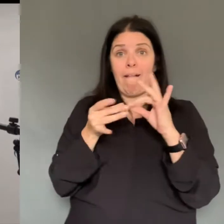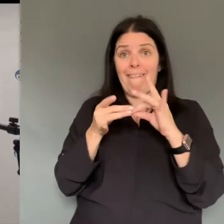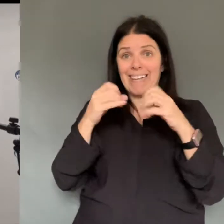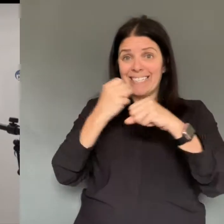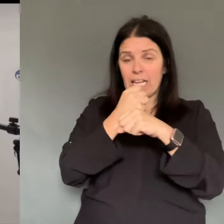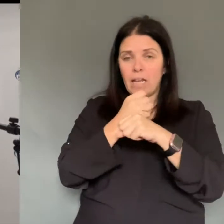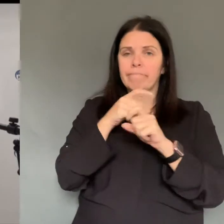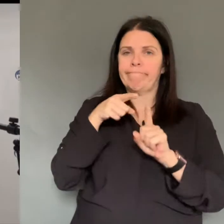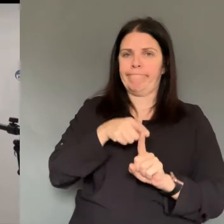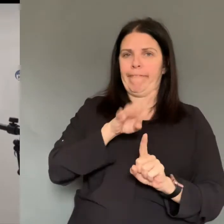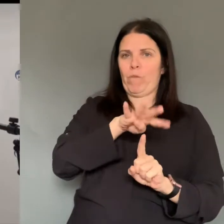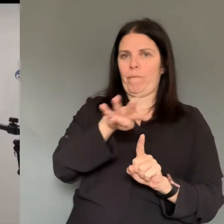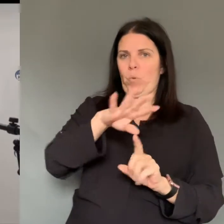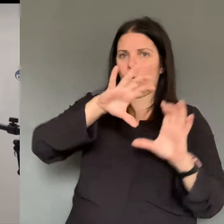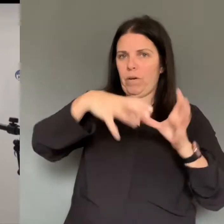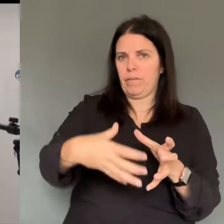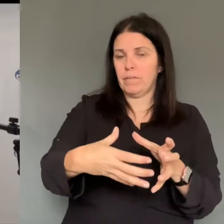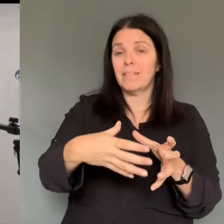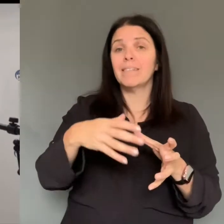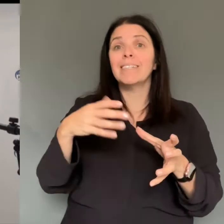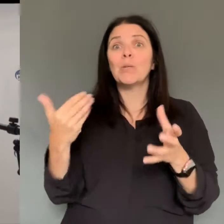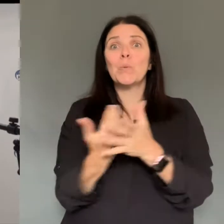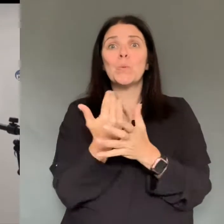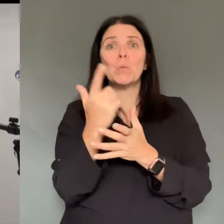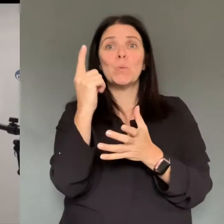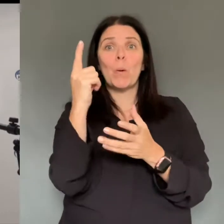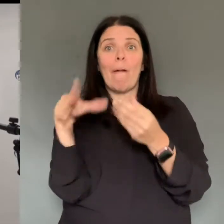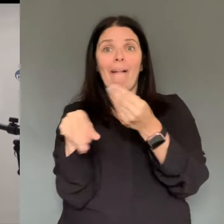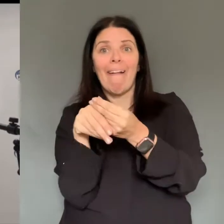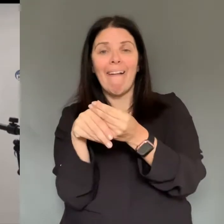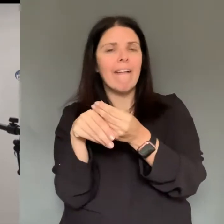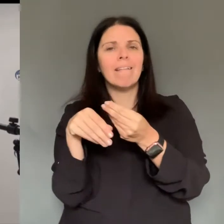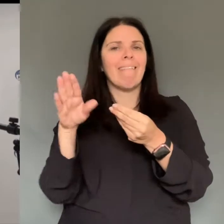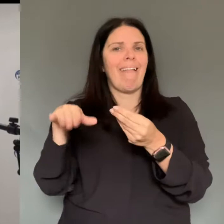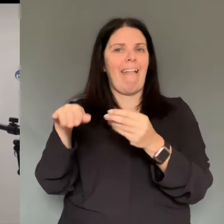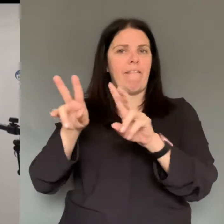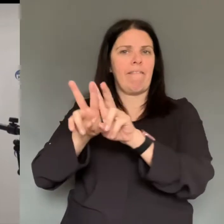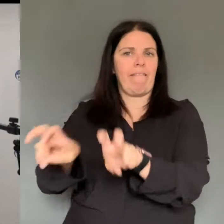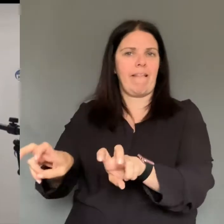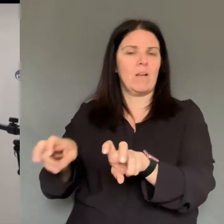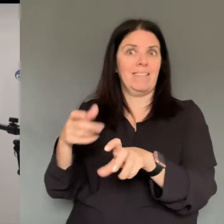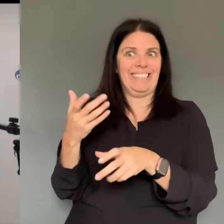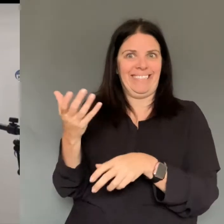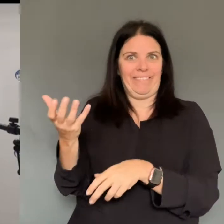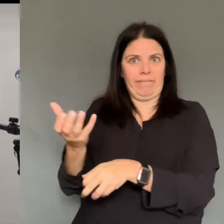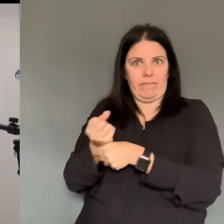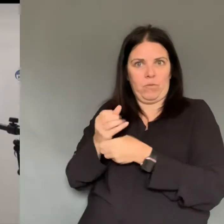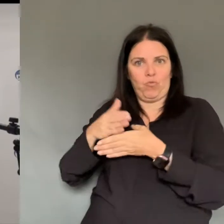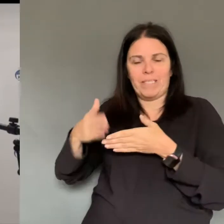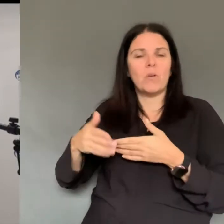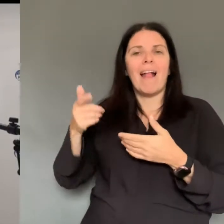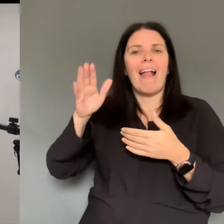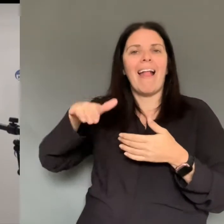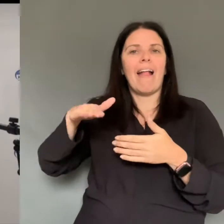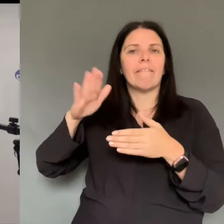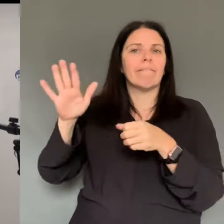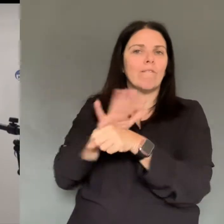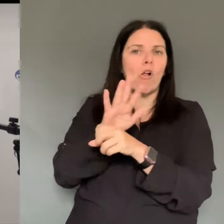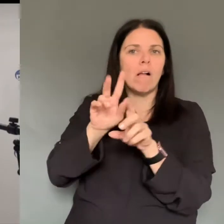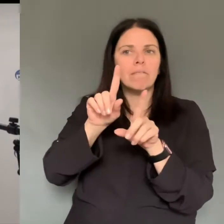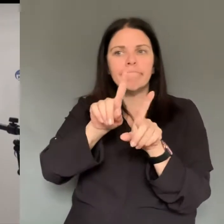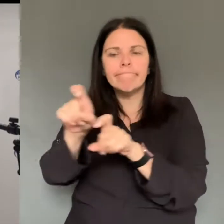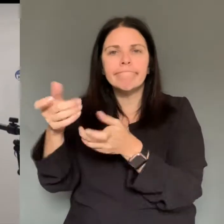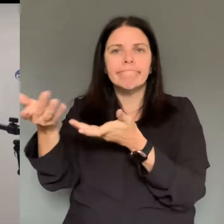the frontline healthcare workers in the U.S. and how it's getting out of hand on that side of the border. Are there any